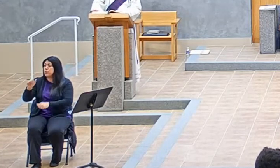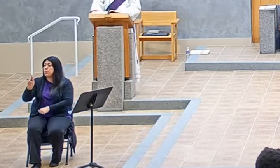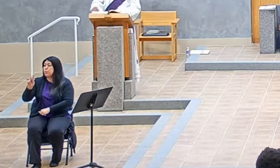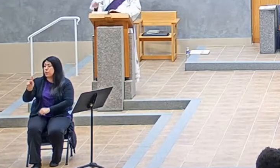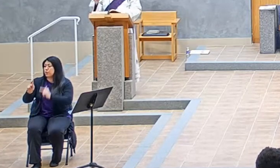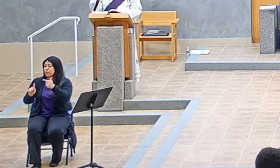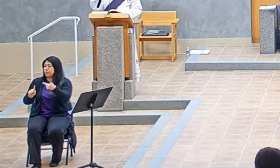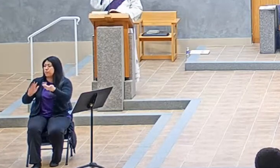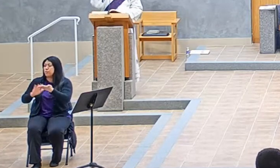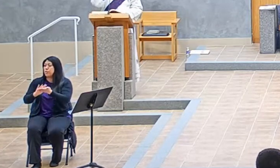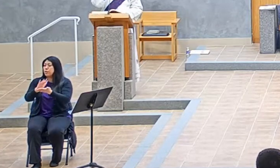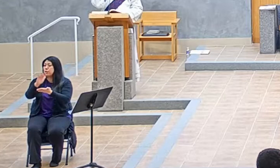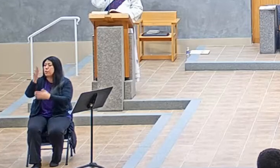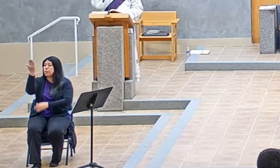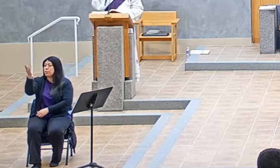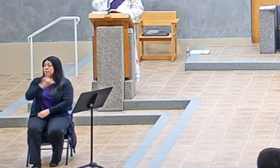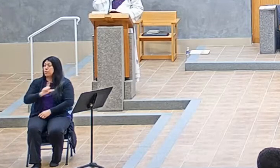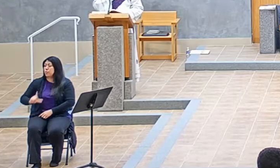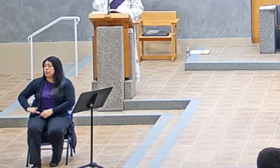Gospel according to Mark.